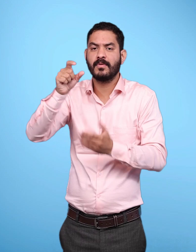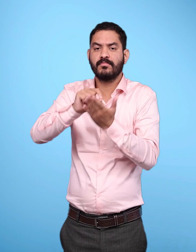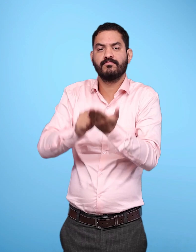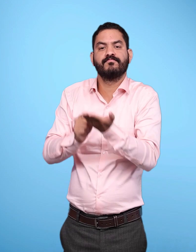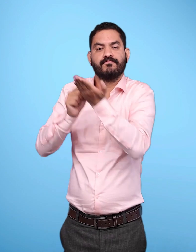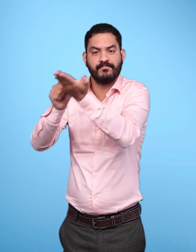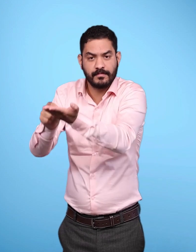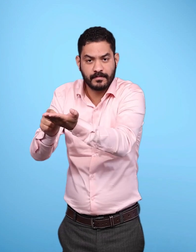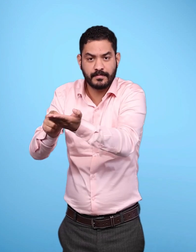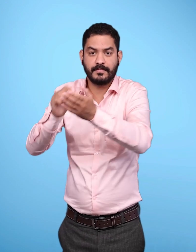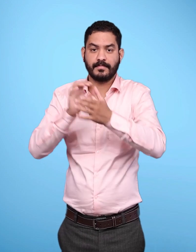behind.